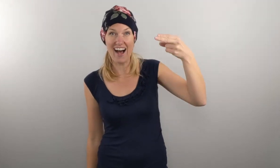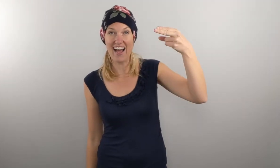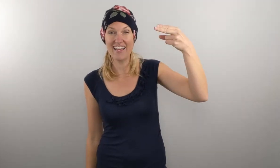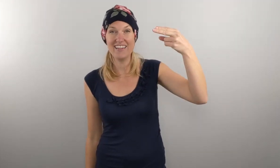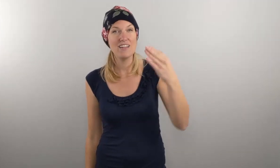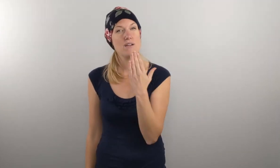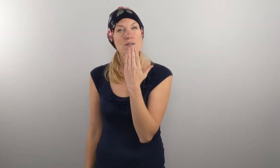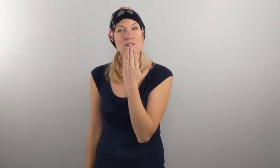high,